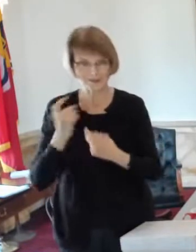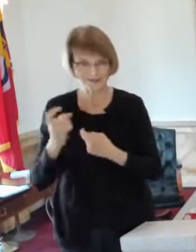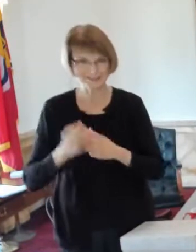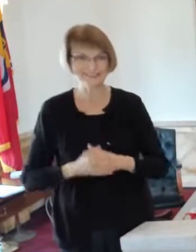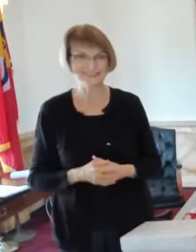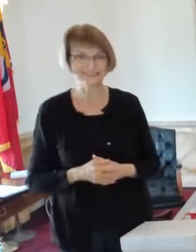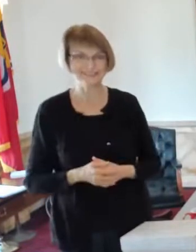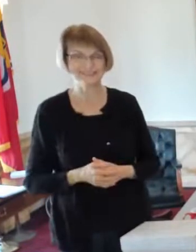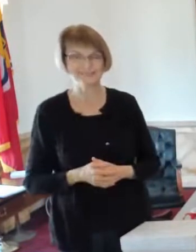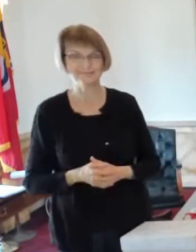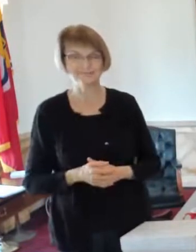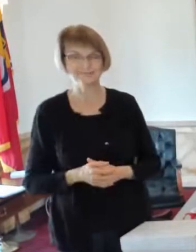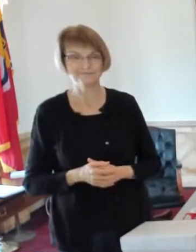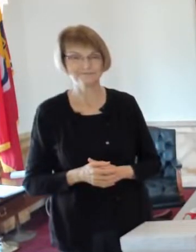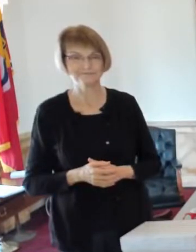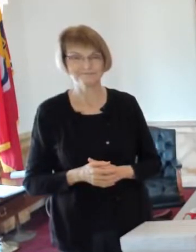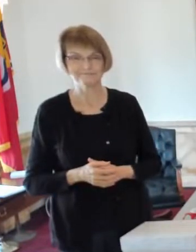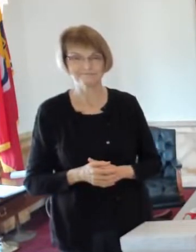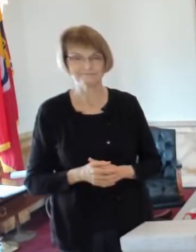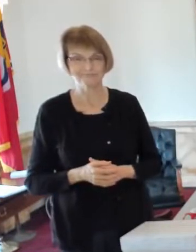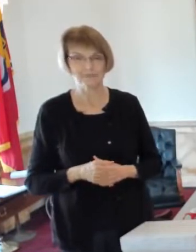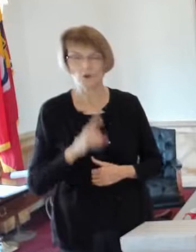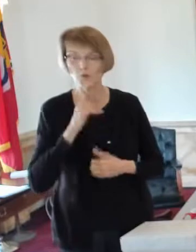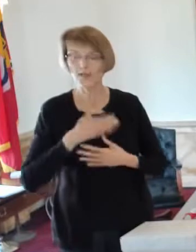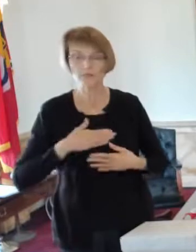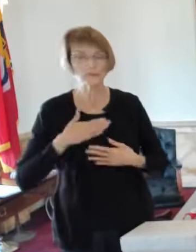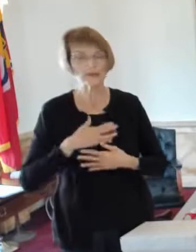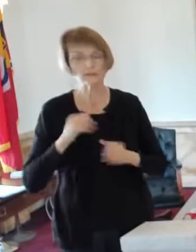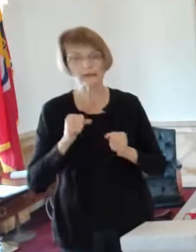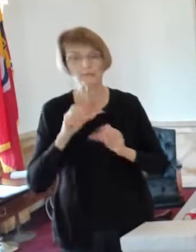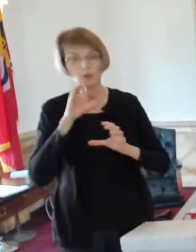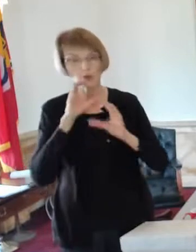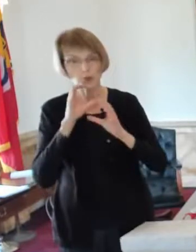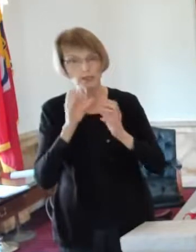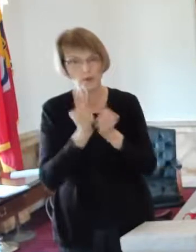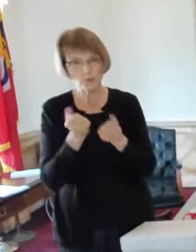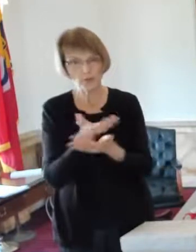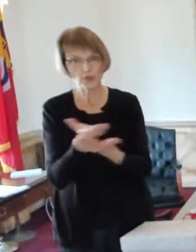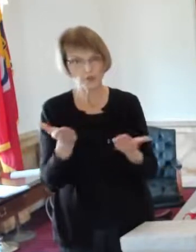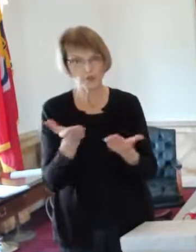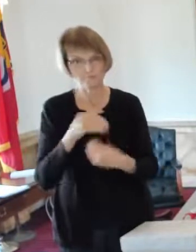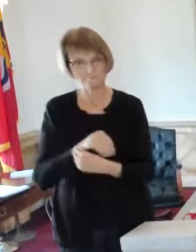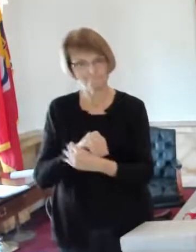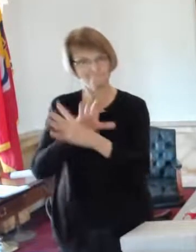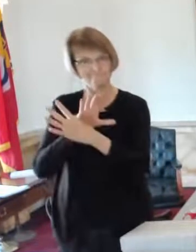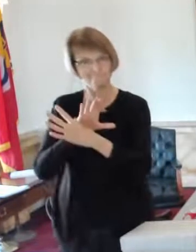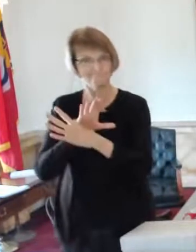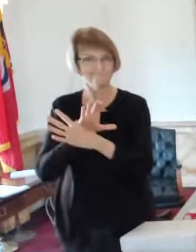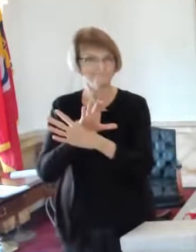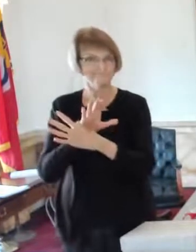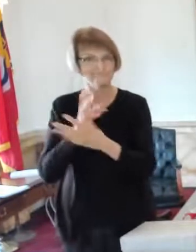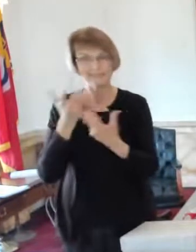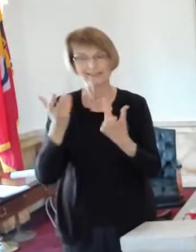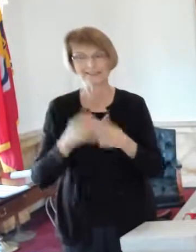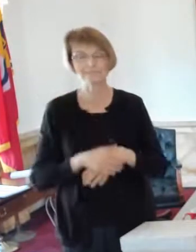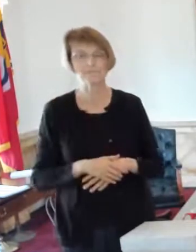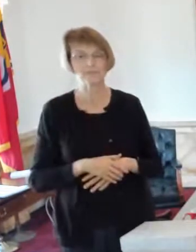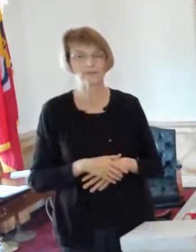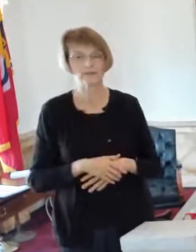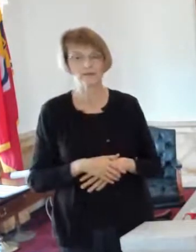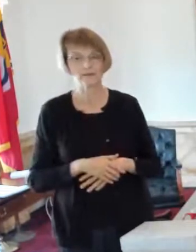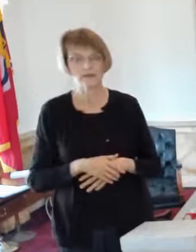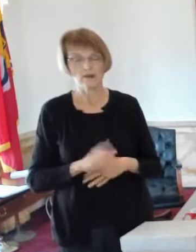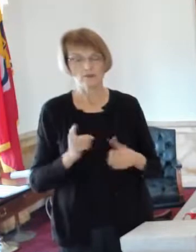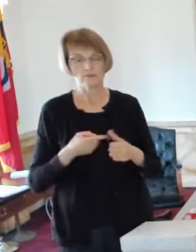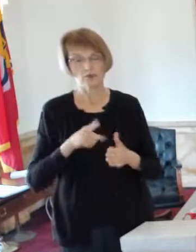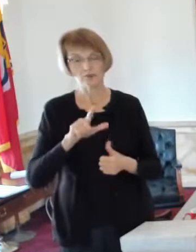and I have just really appreciated being able to communicate with you in this way. The first Live with